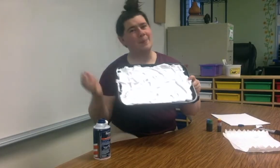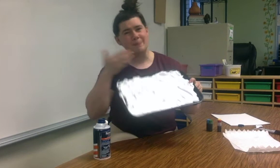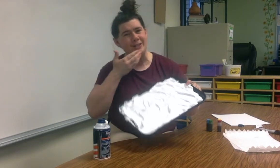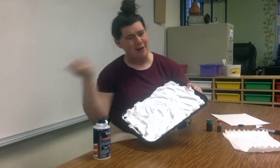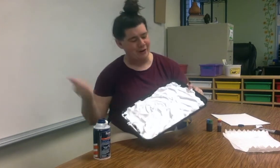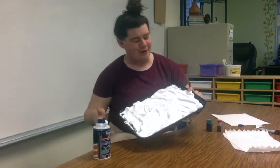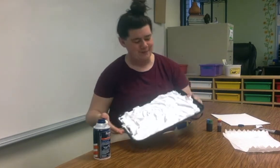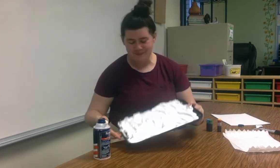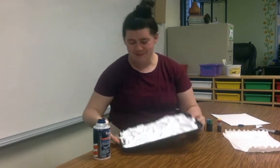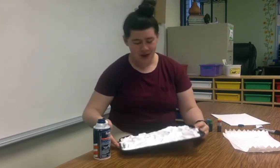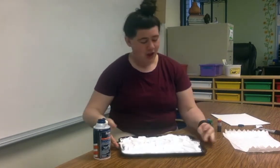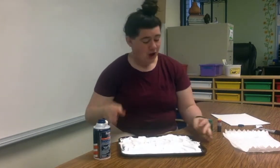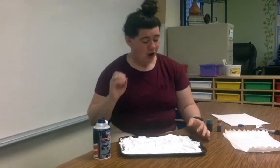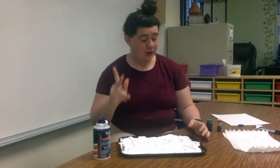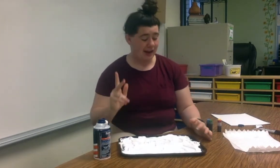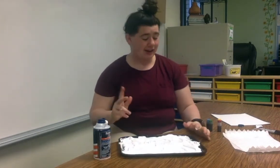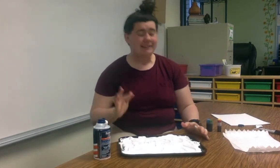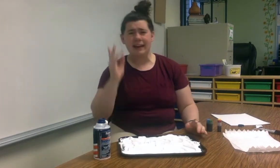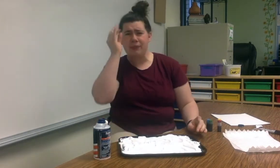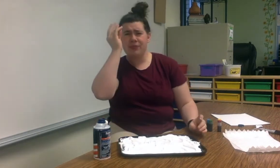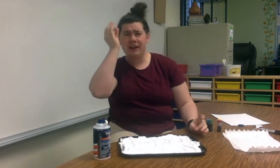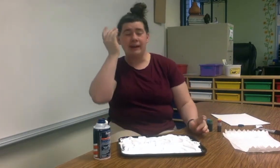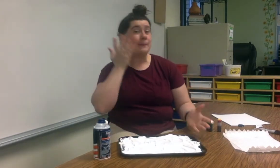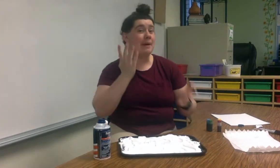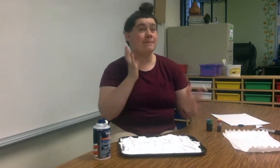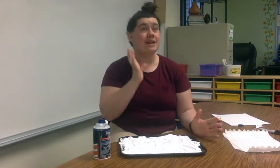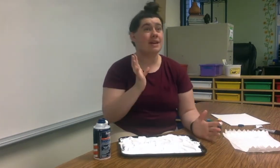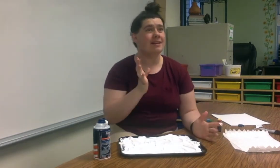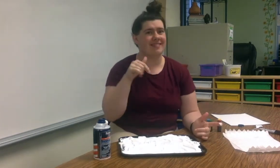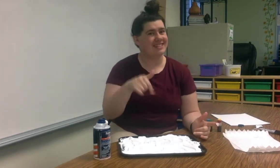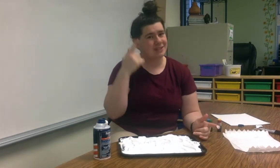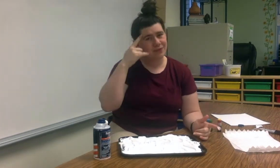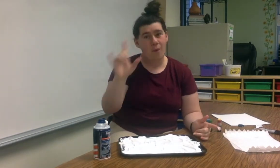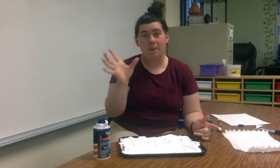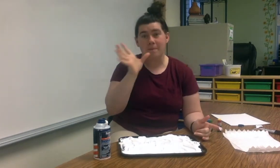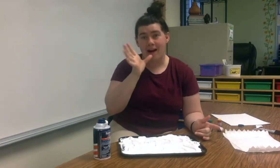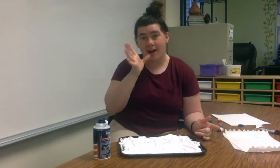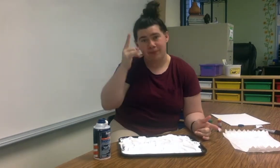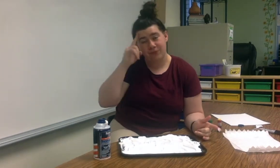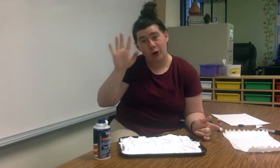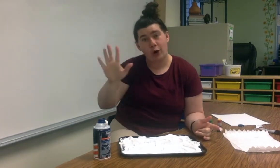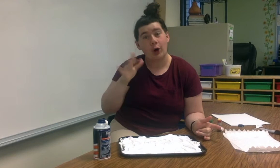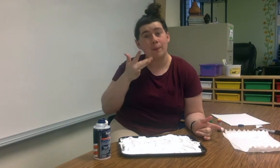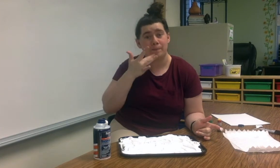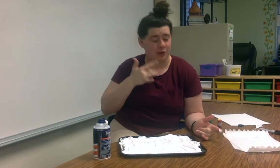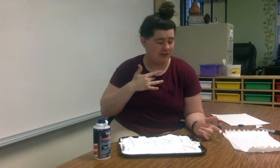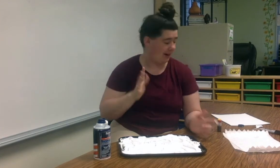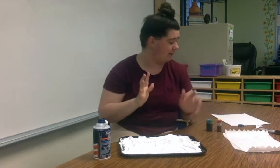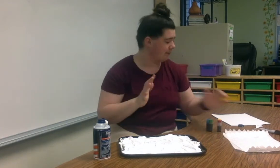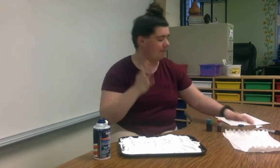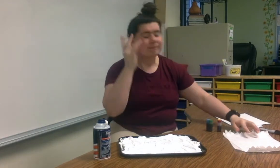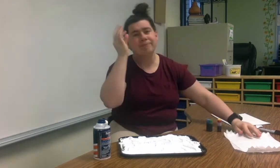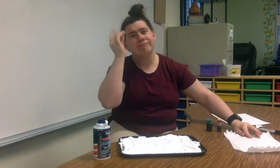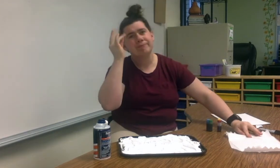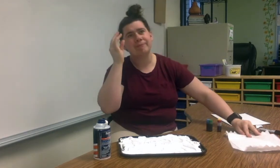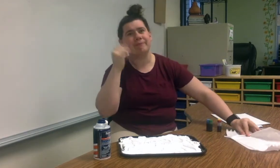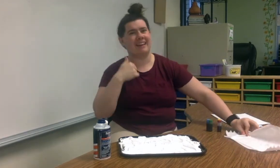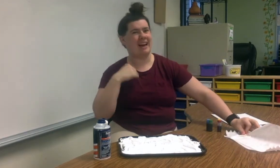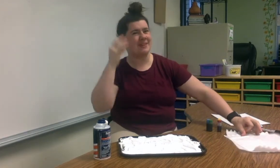Much better. Okay, now think. Maybe this is for mom for her birthday. I'm gonna